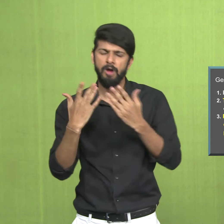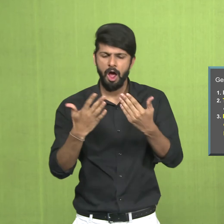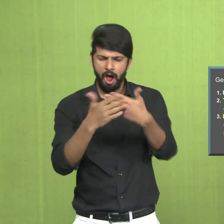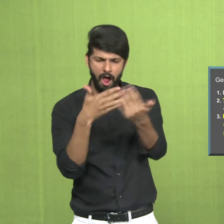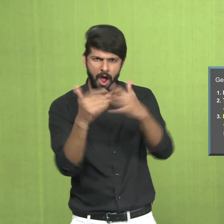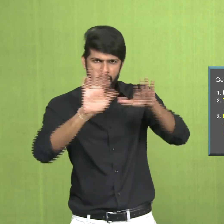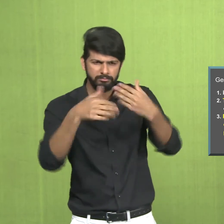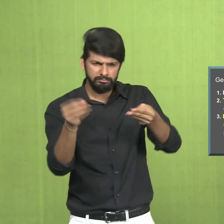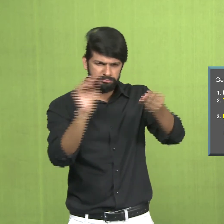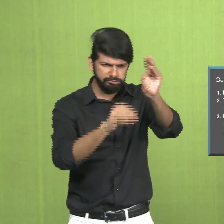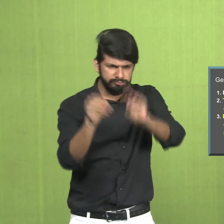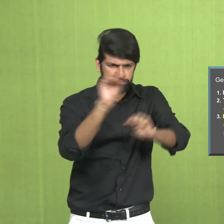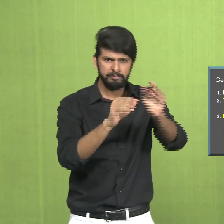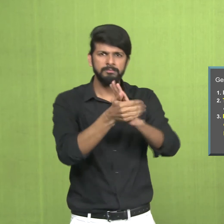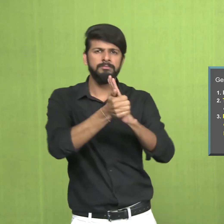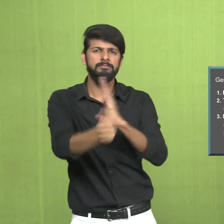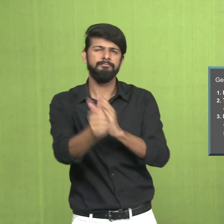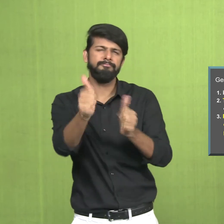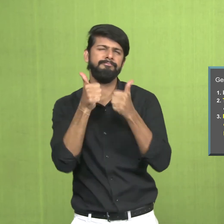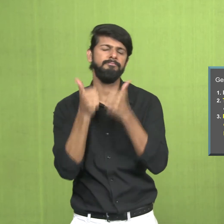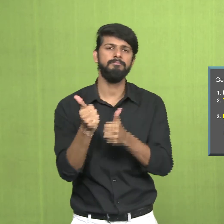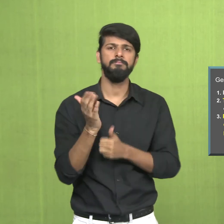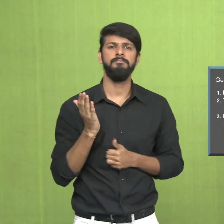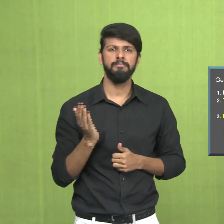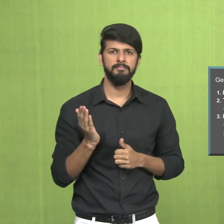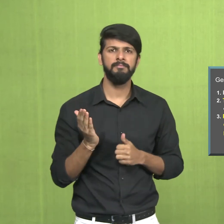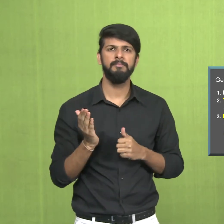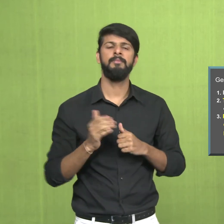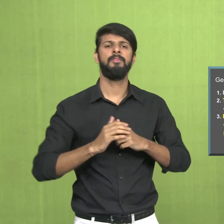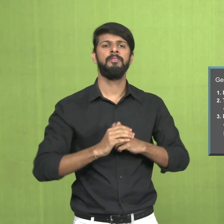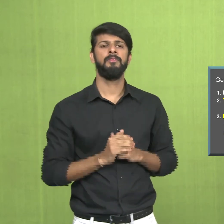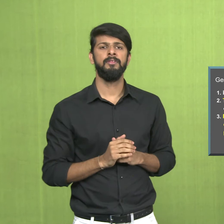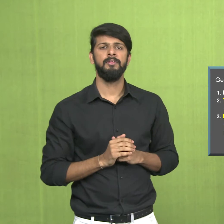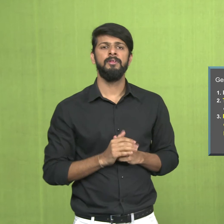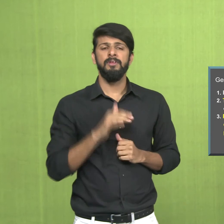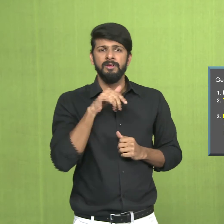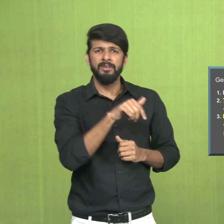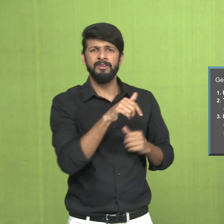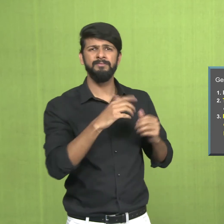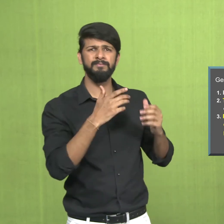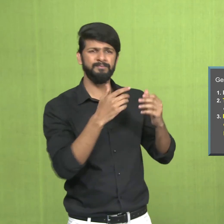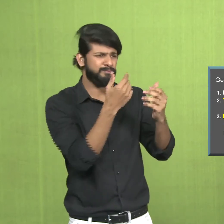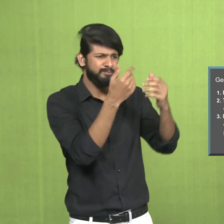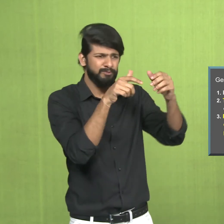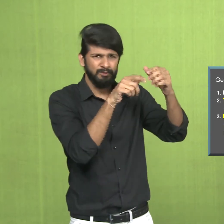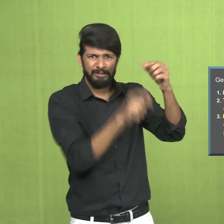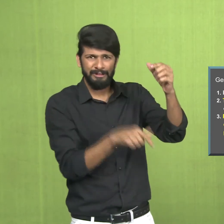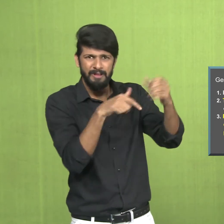There were experts, highly skilled, who knew how to draft metal sculptures.